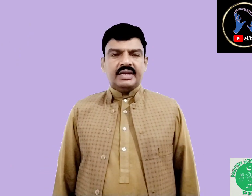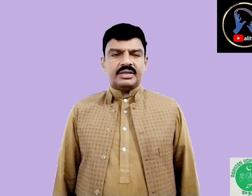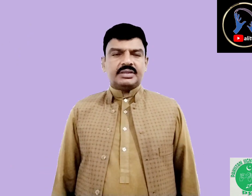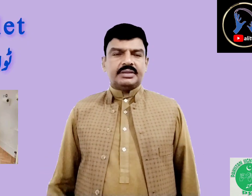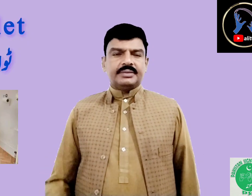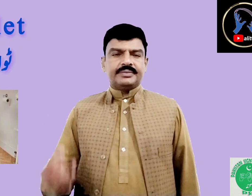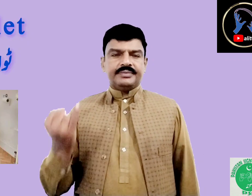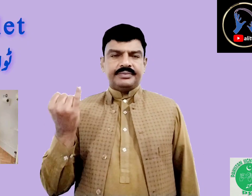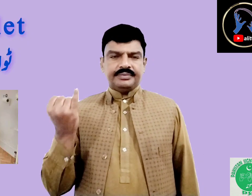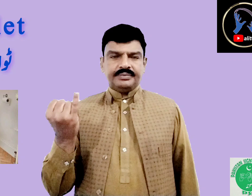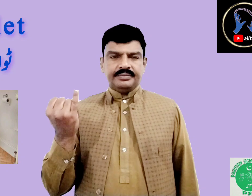toilet